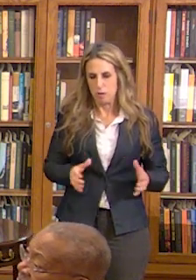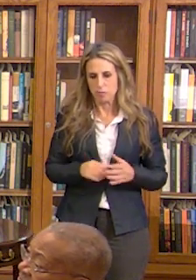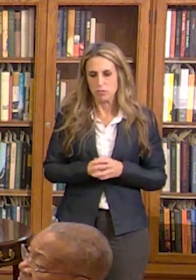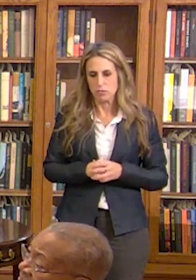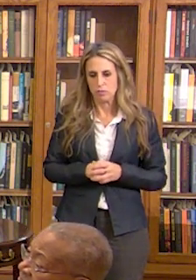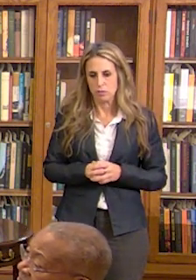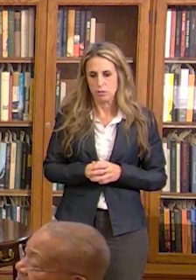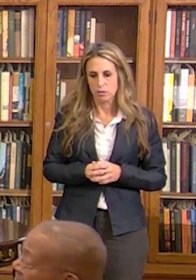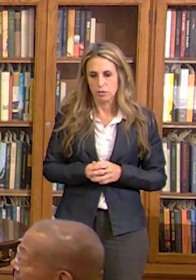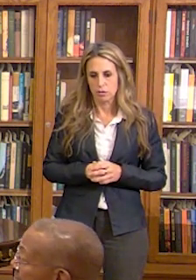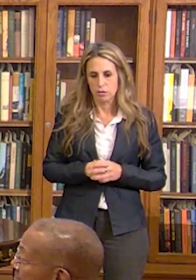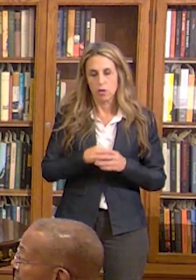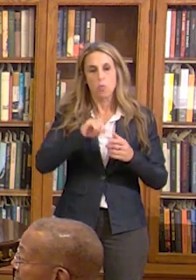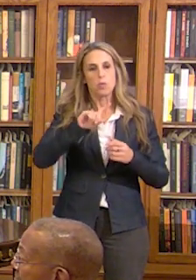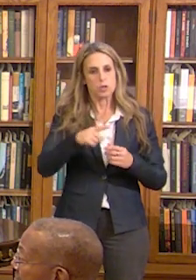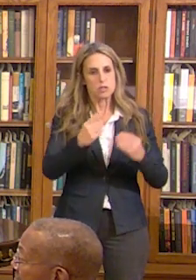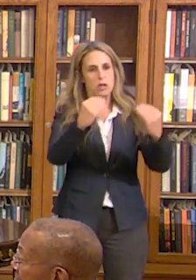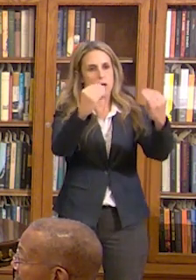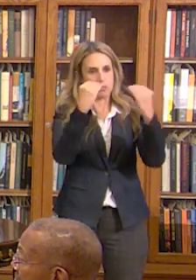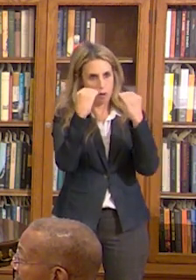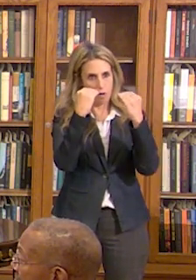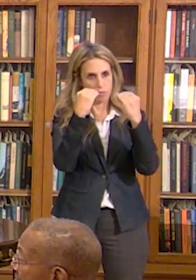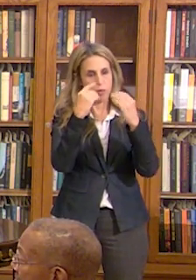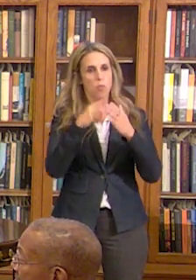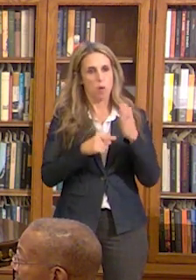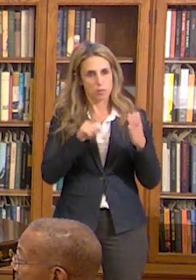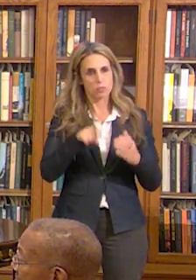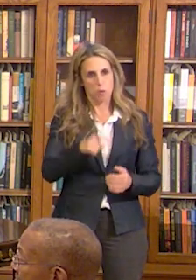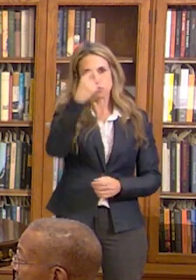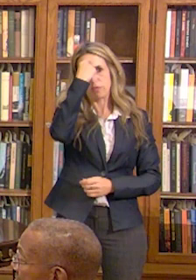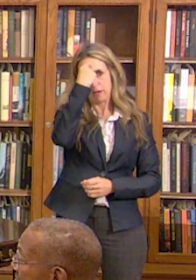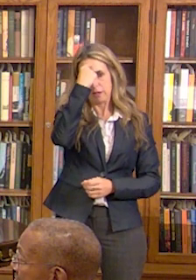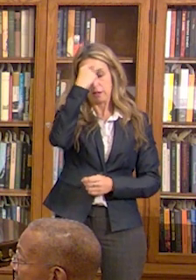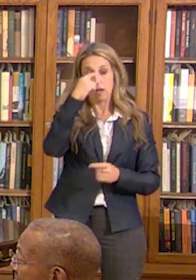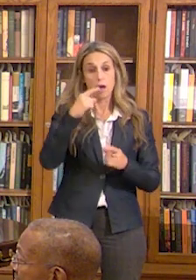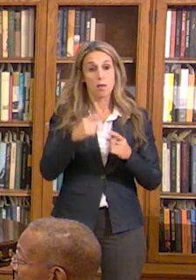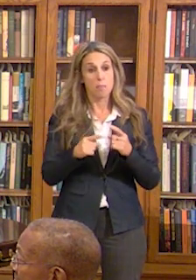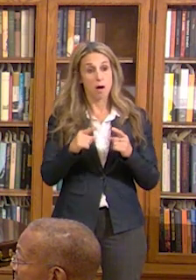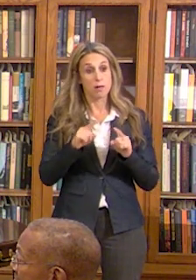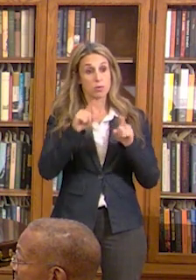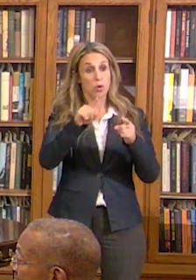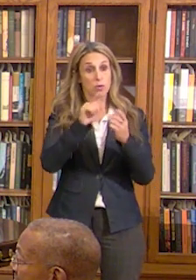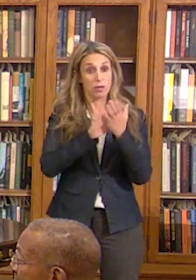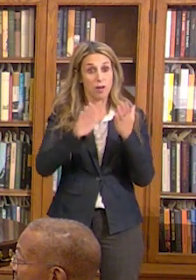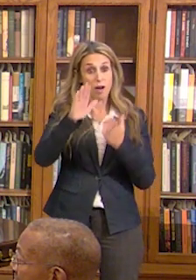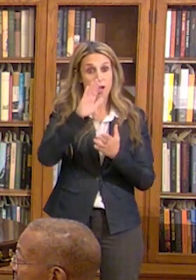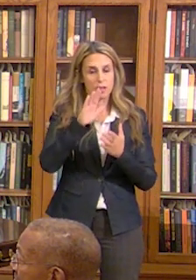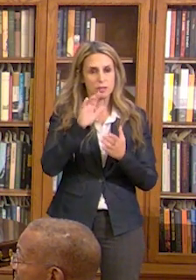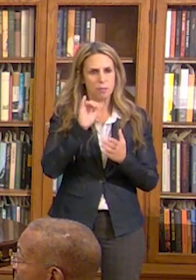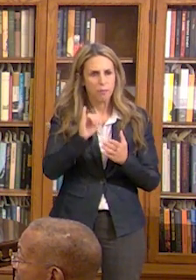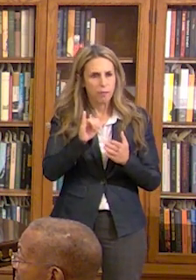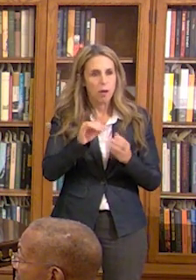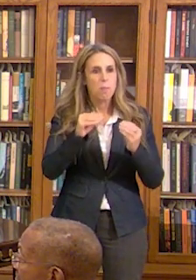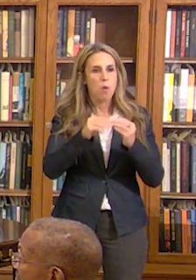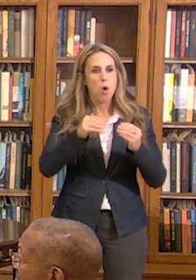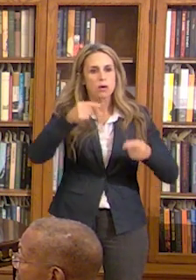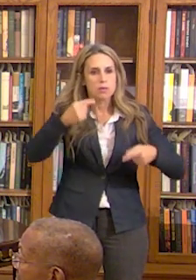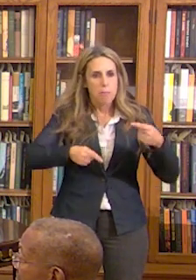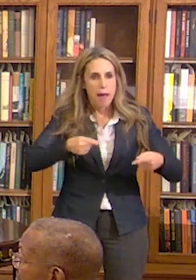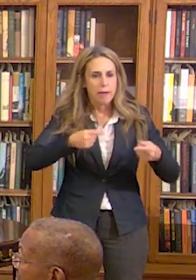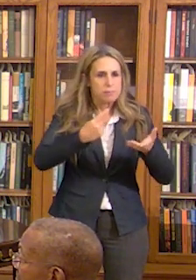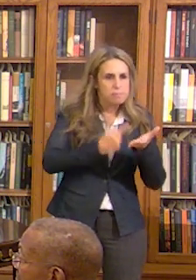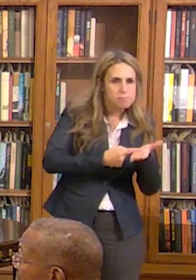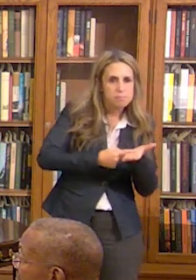kind of got taught what we were supposed to think when you get to College though you you do debate you do